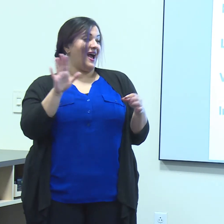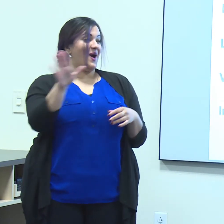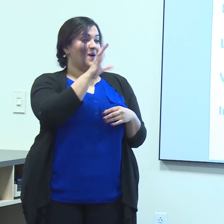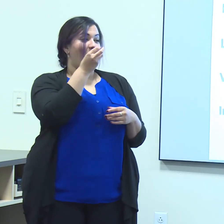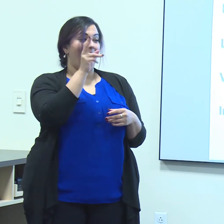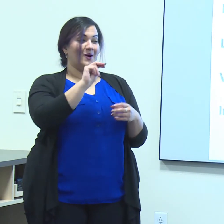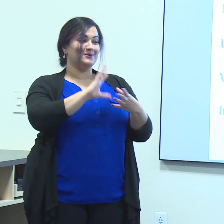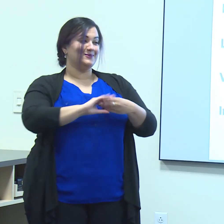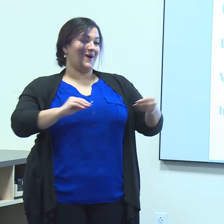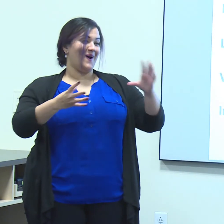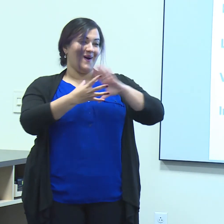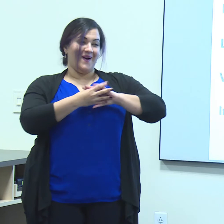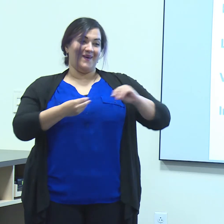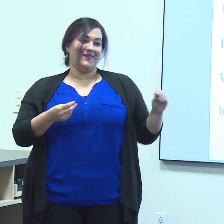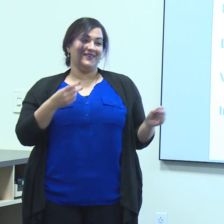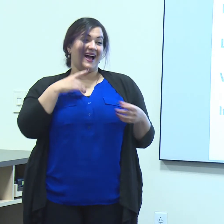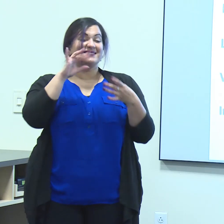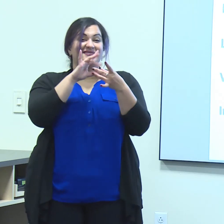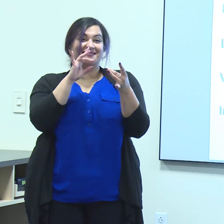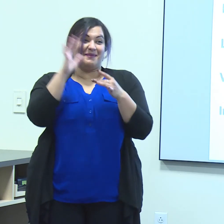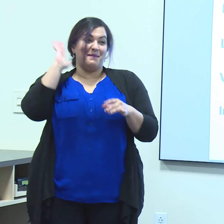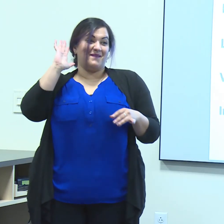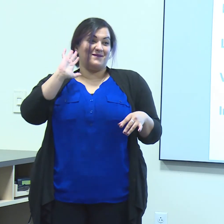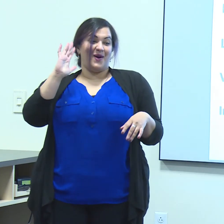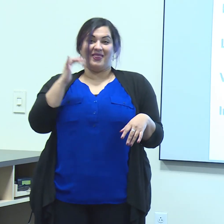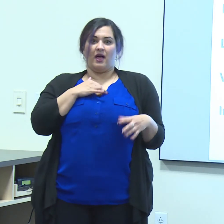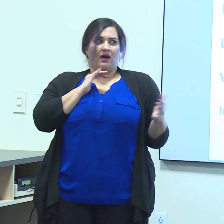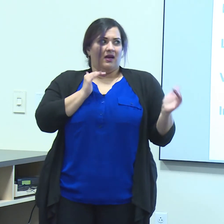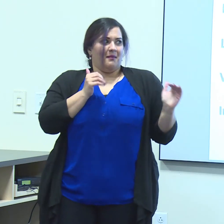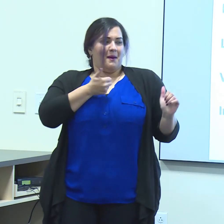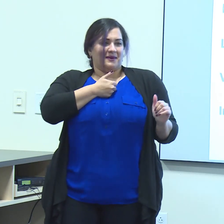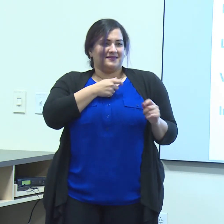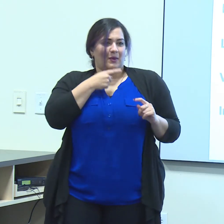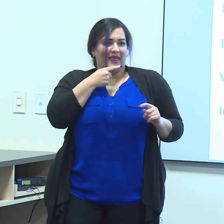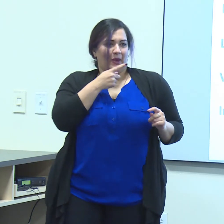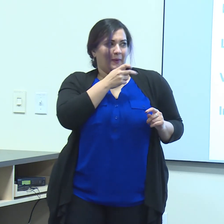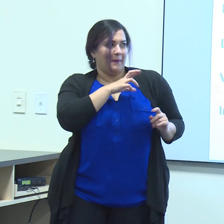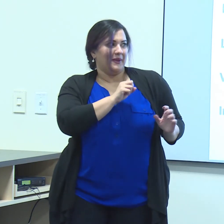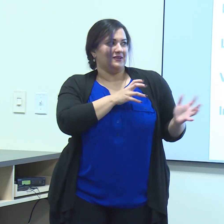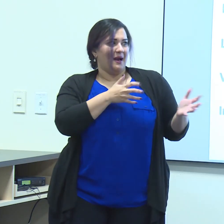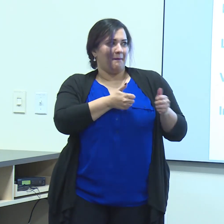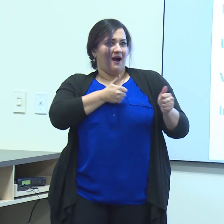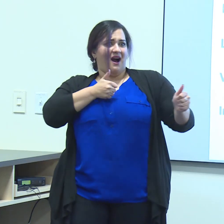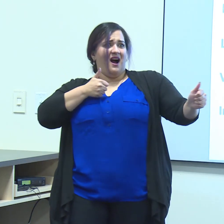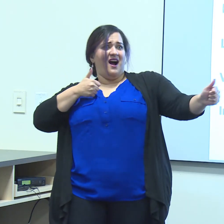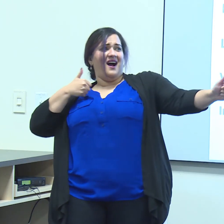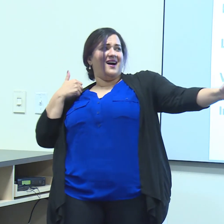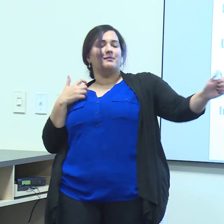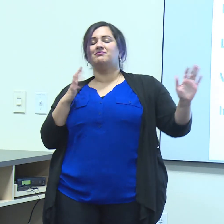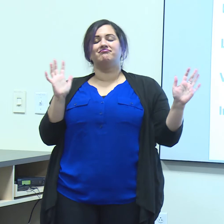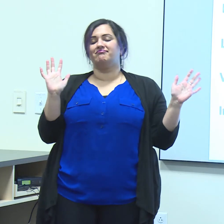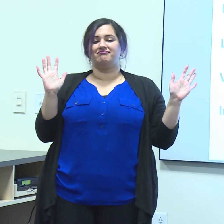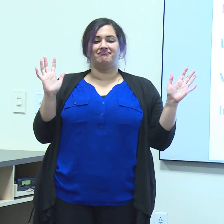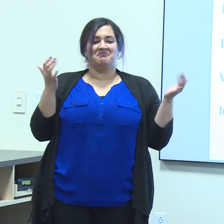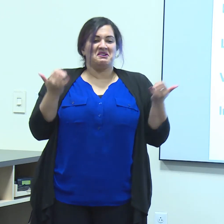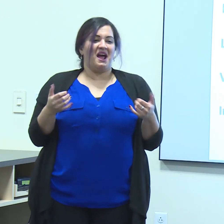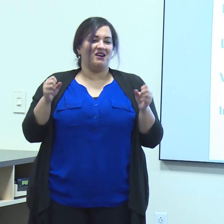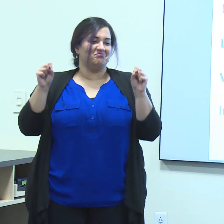You all define your own story. As I mentioned before, I compared myself with hearing individuals and I feel like I'm behind.